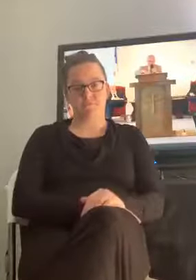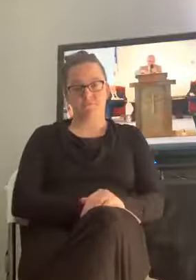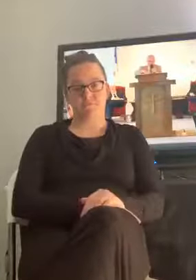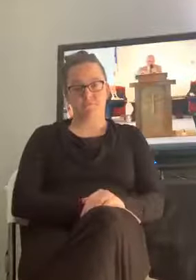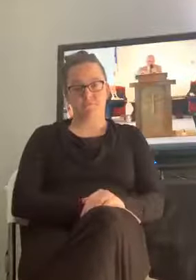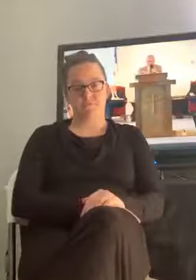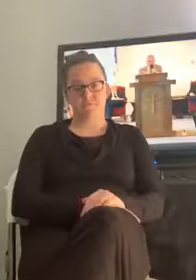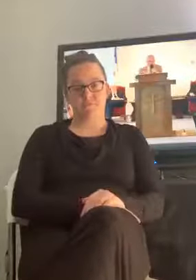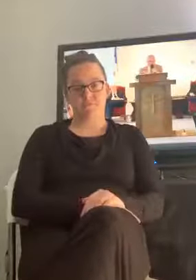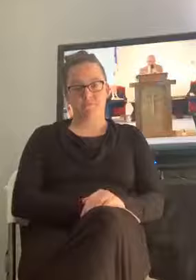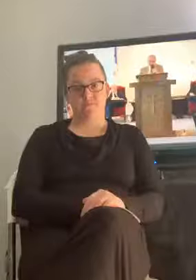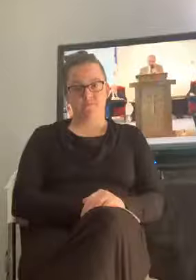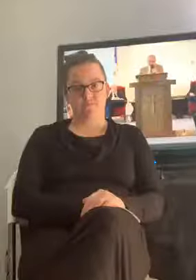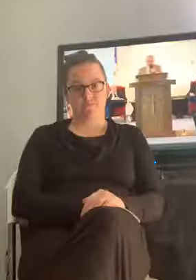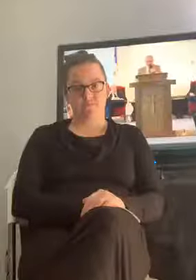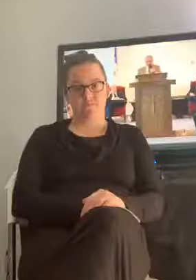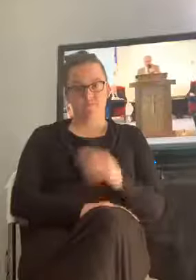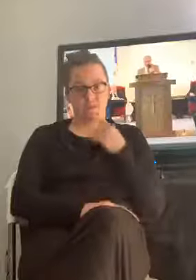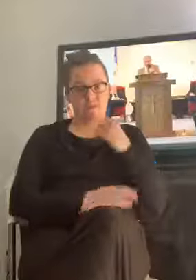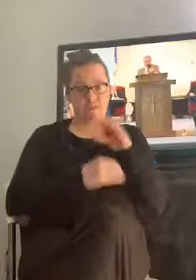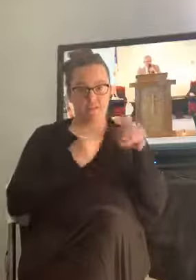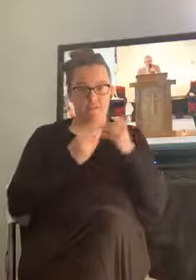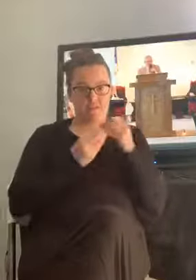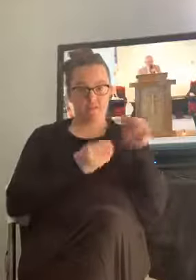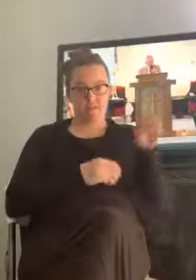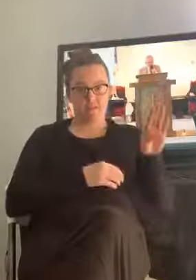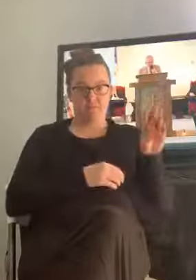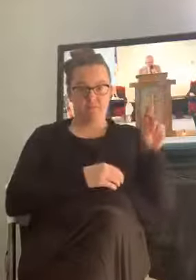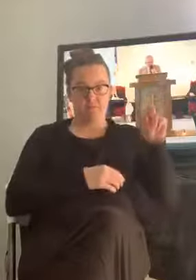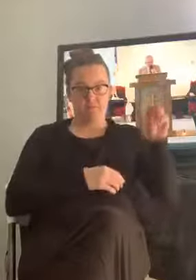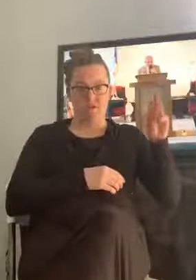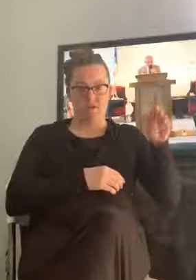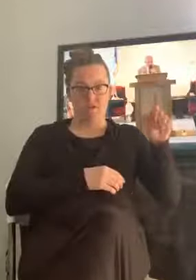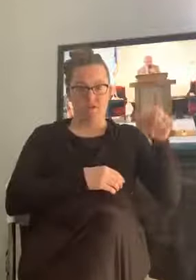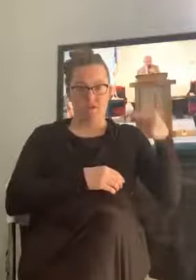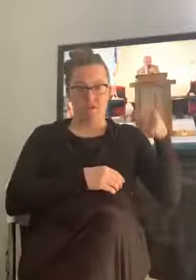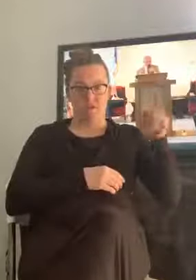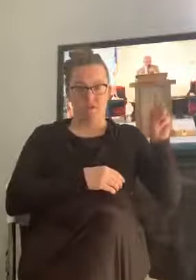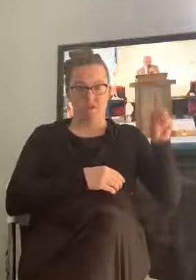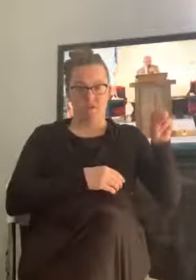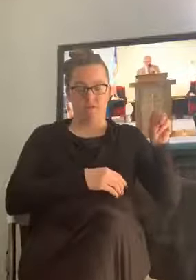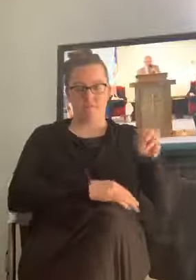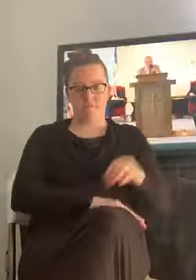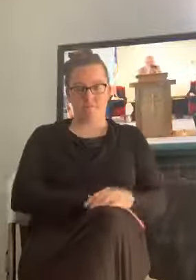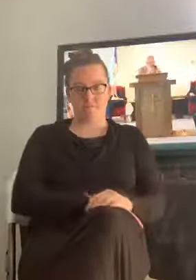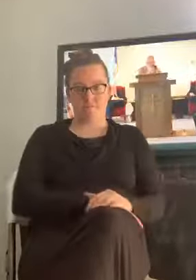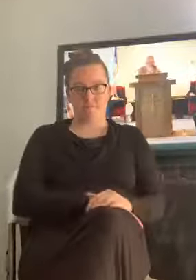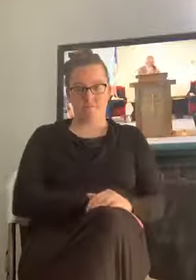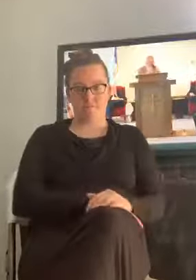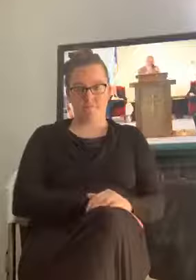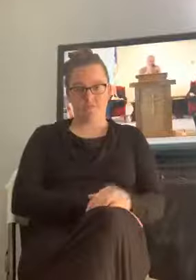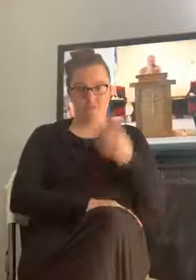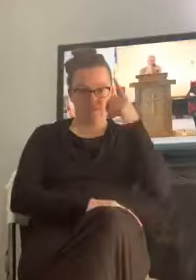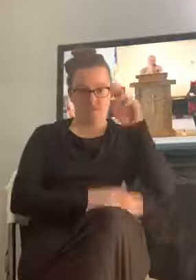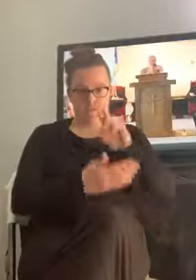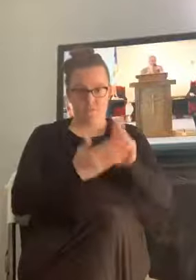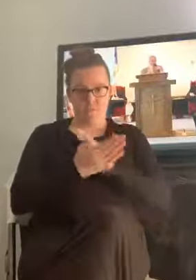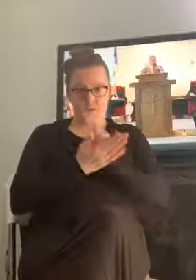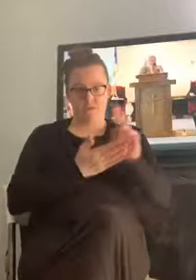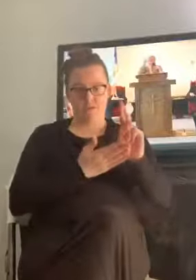says about Abraham having this imputed unto him for